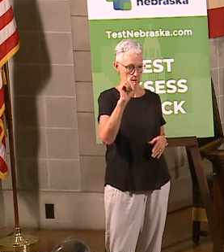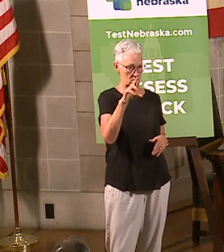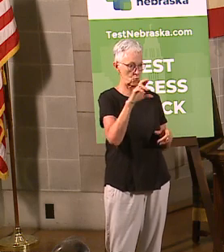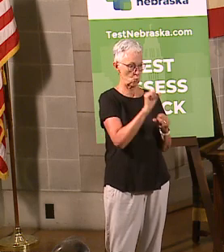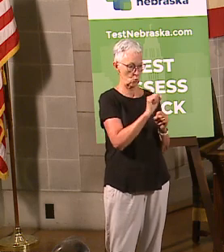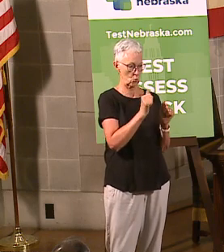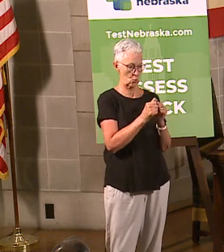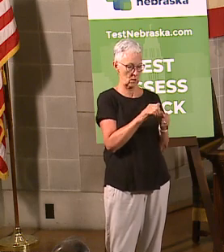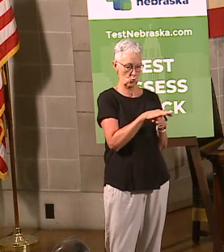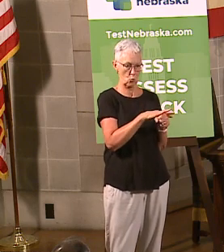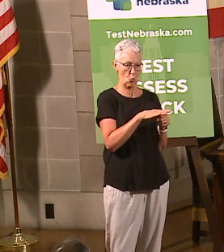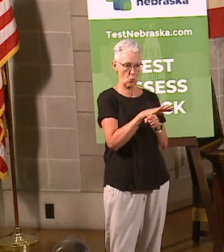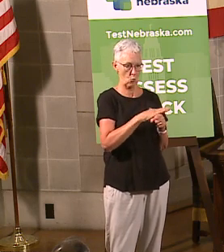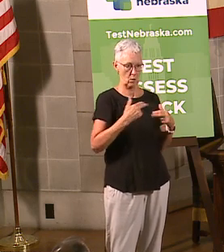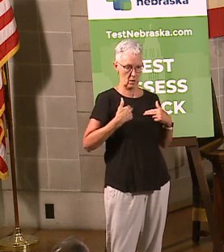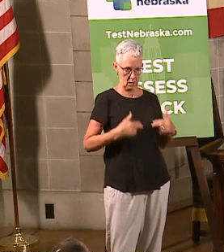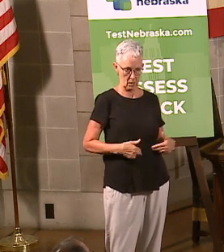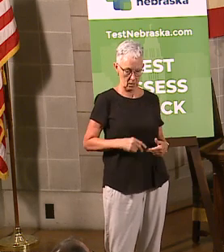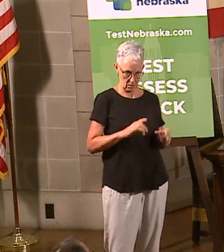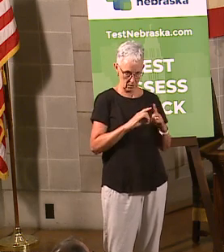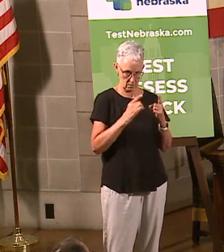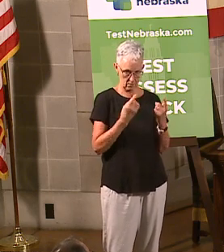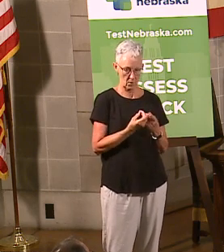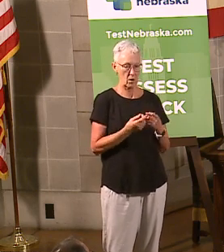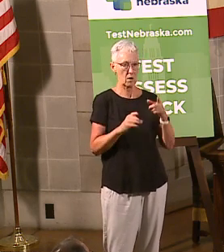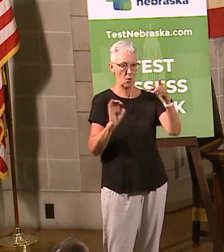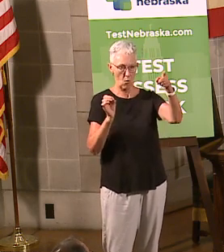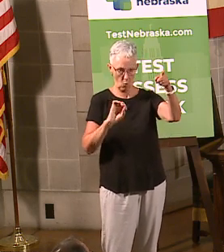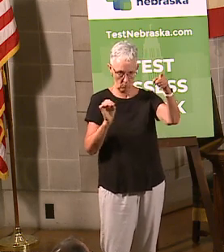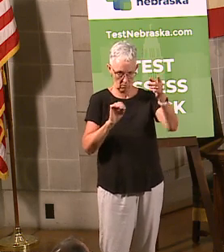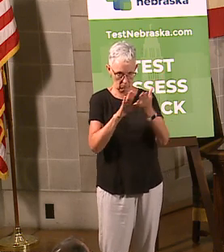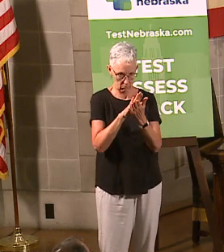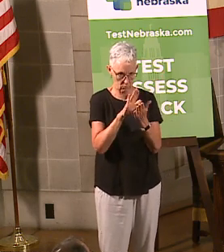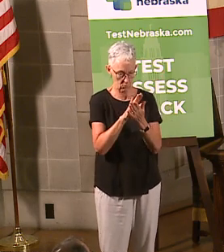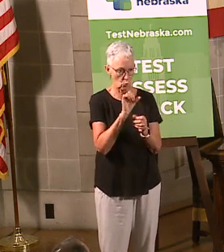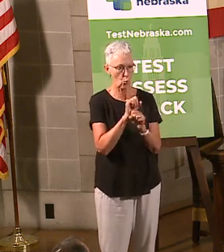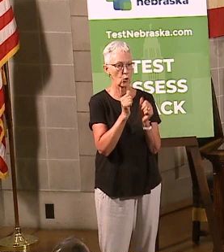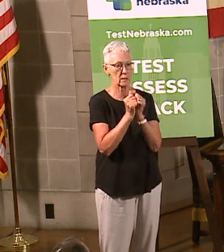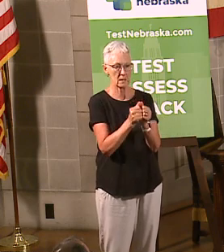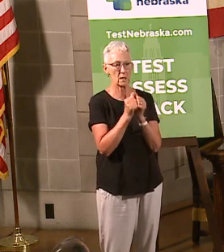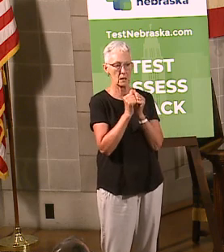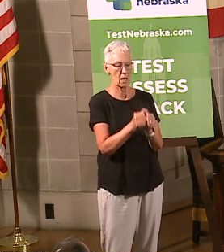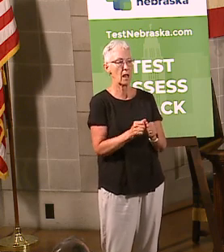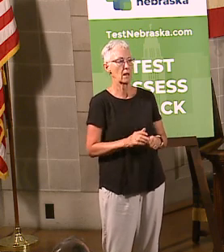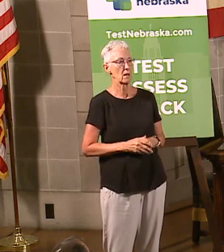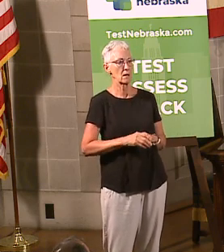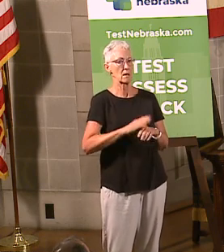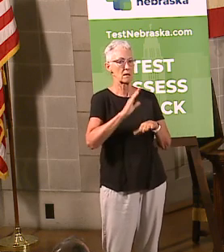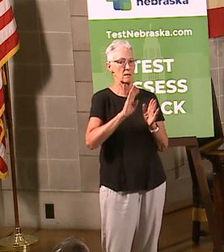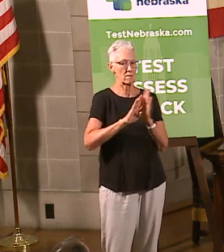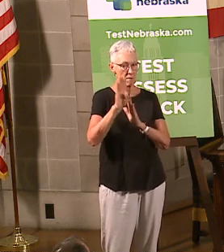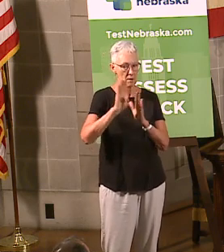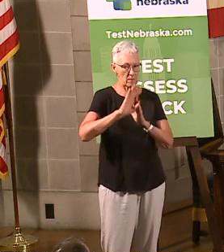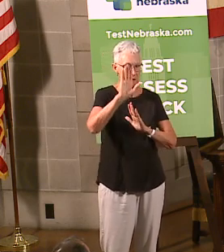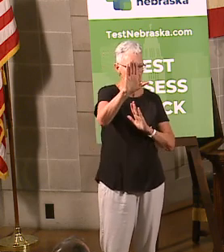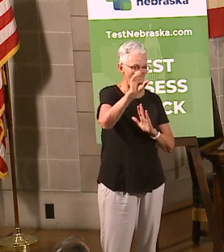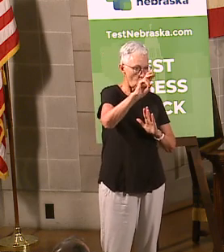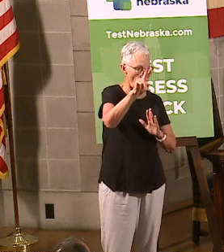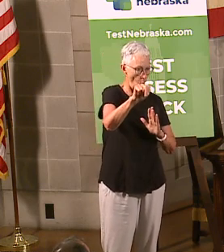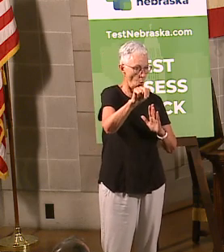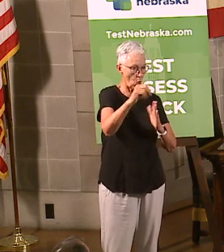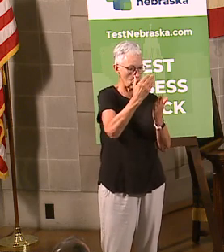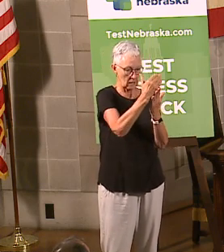public health officials. Our schools in the metro area have worked together, putting their own sets of guidance documents together, and